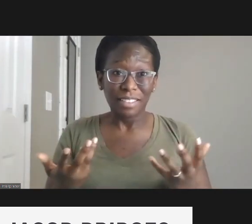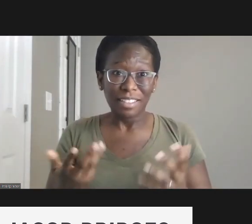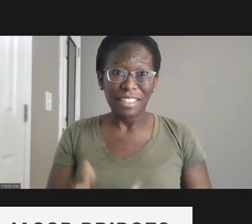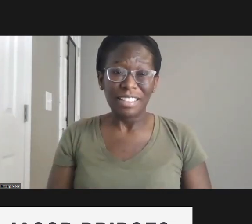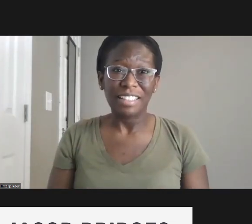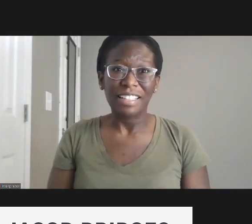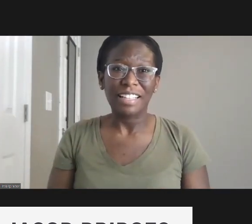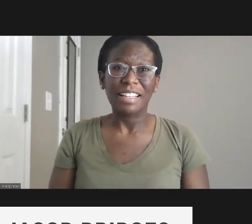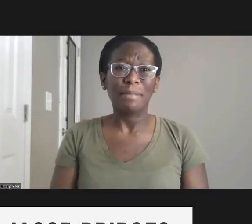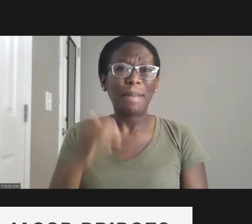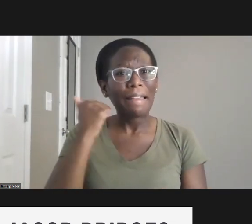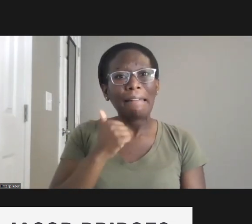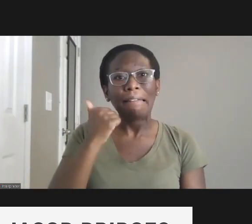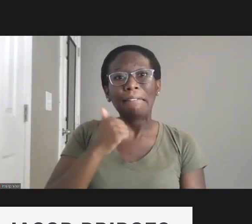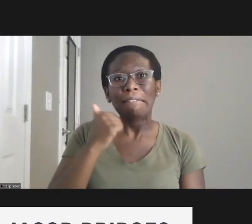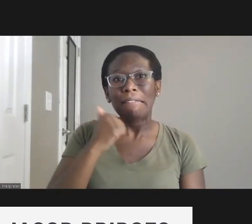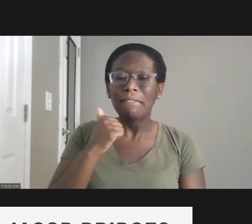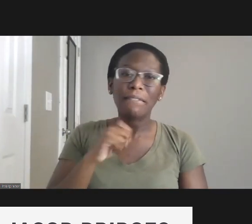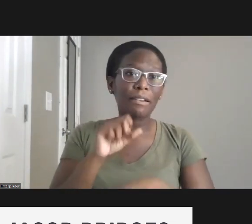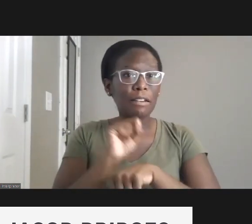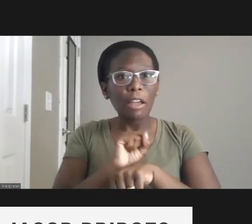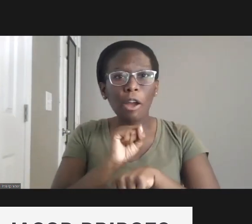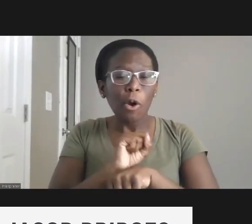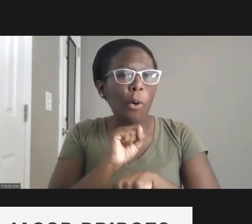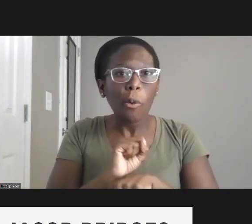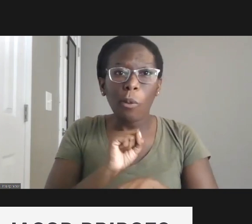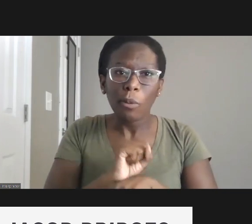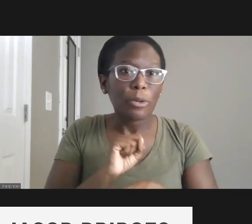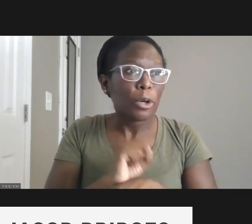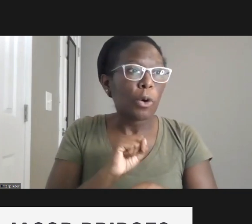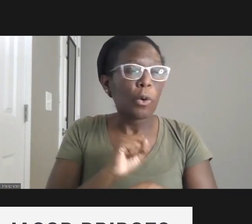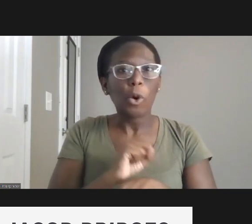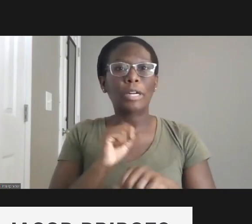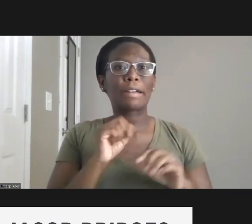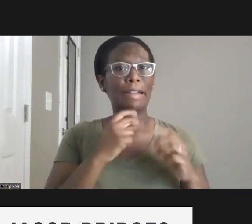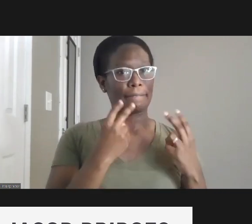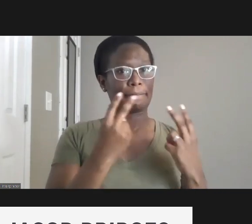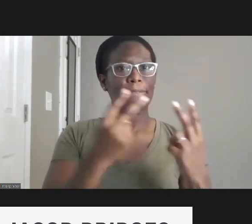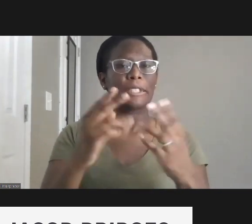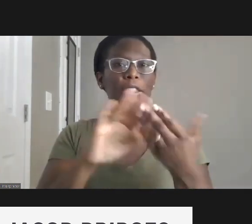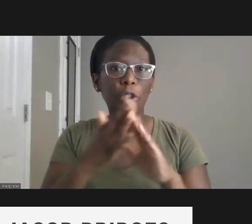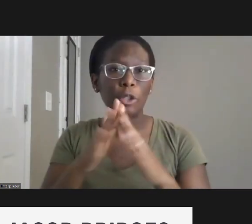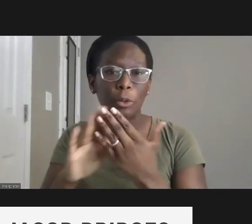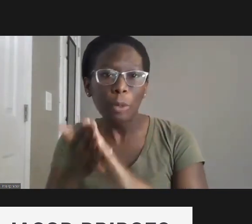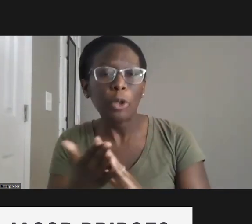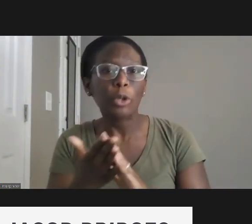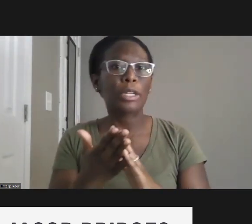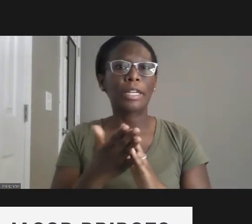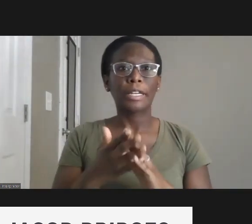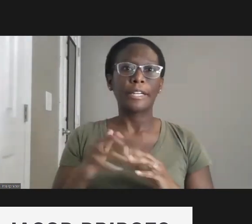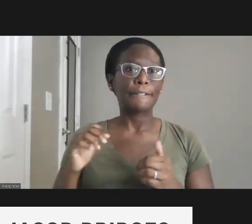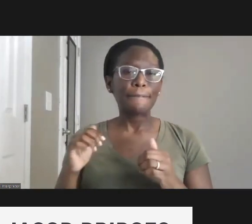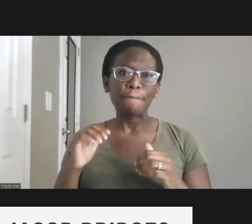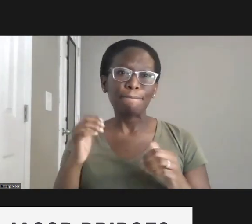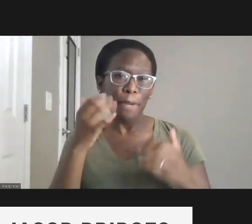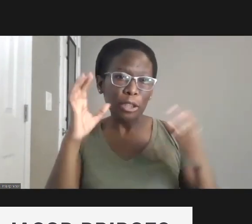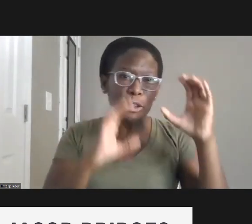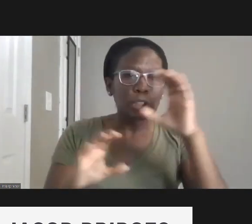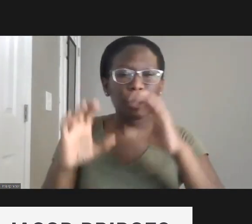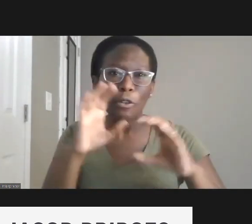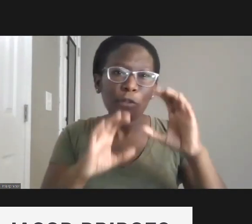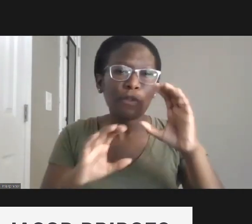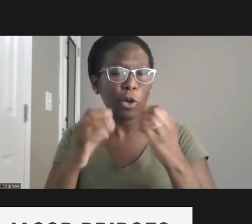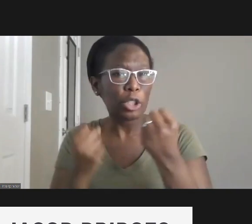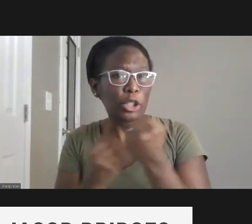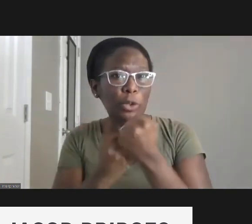went from coordinating communities to seeking endorsements from local clubs and political delegates. We talked